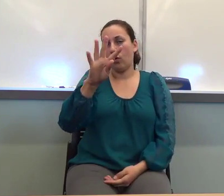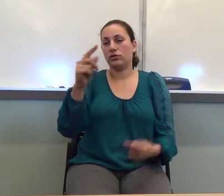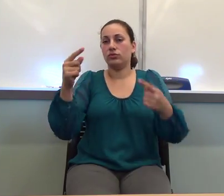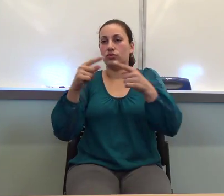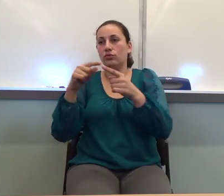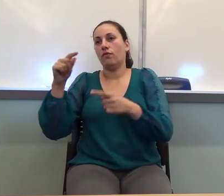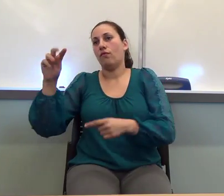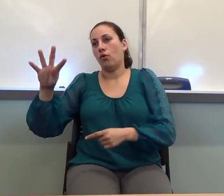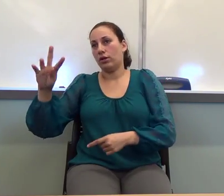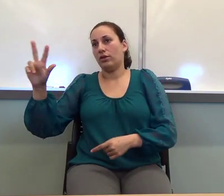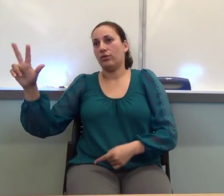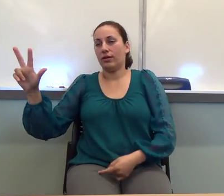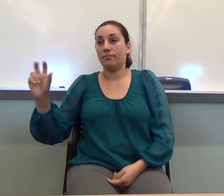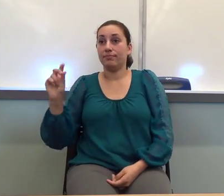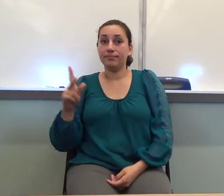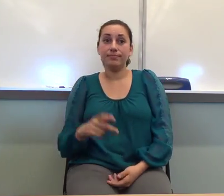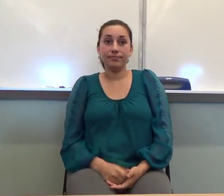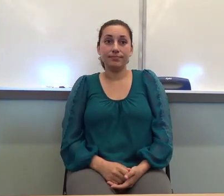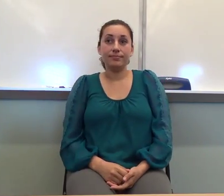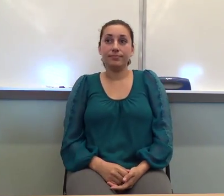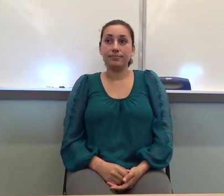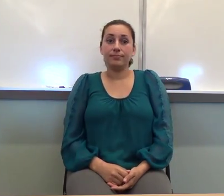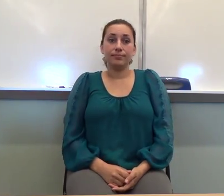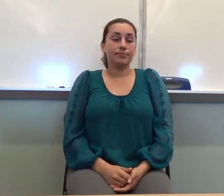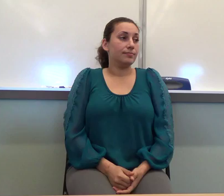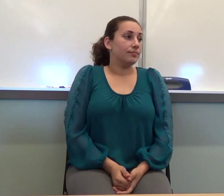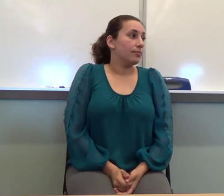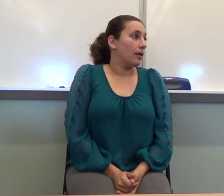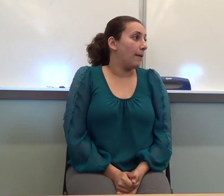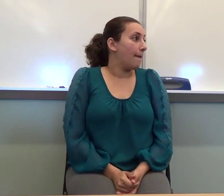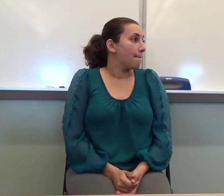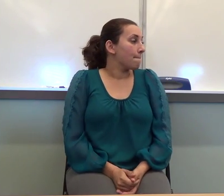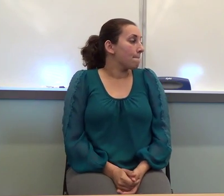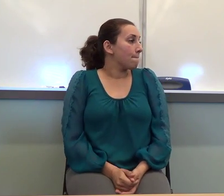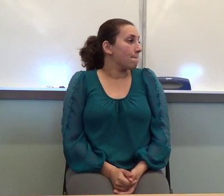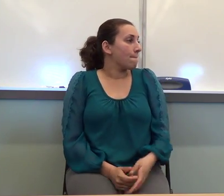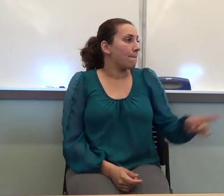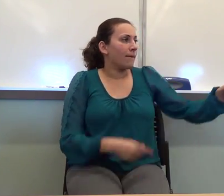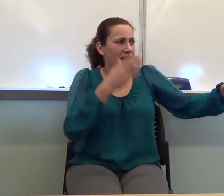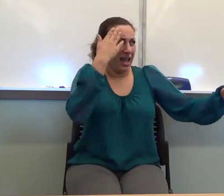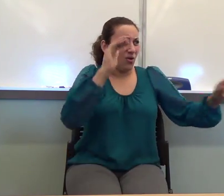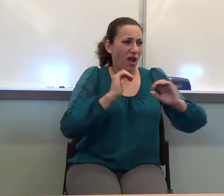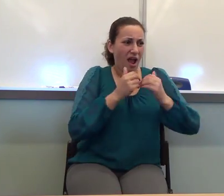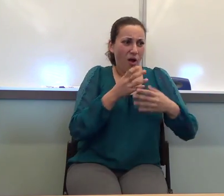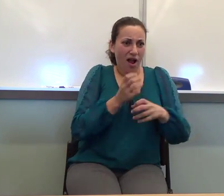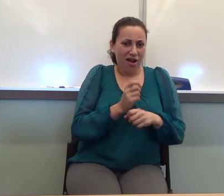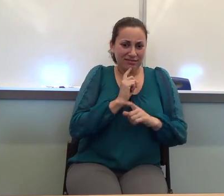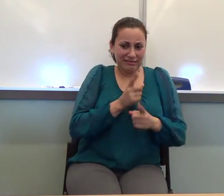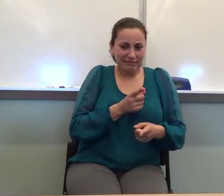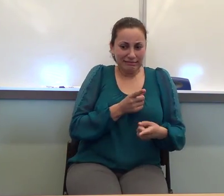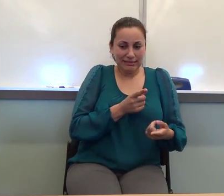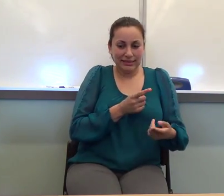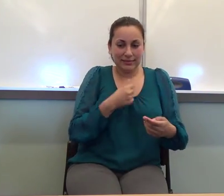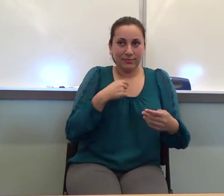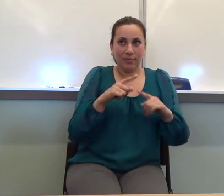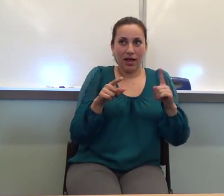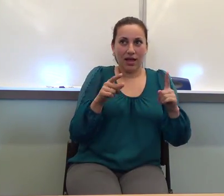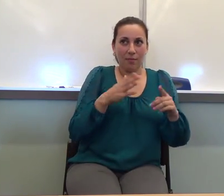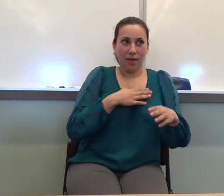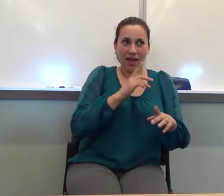Is that okay? Okay. Question? I don't know how I got it, but I think I got 136 and I left it the